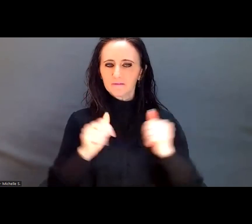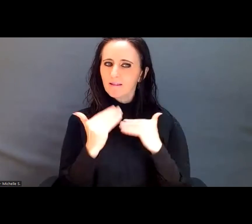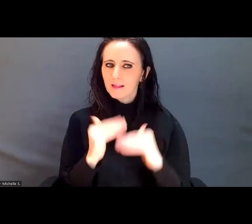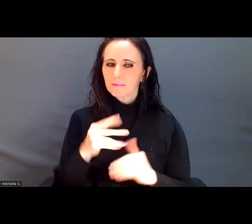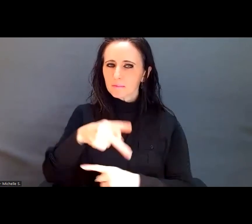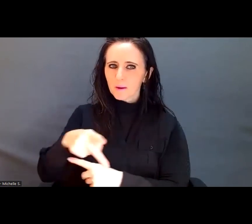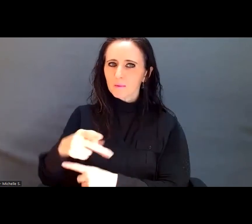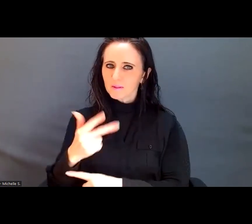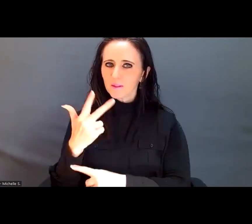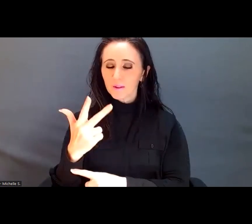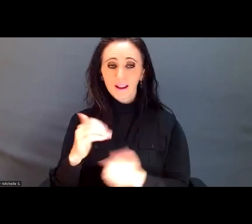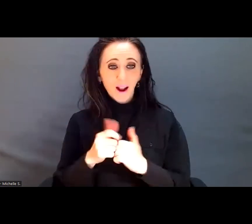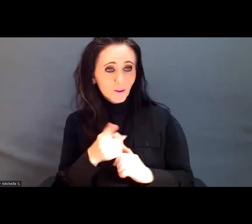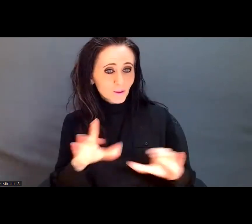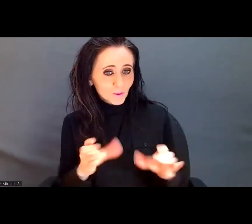Great, great.